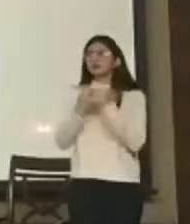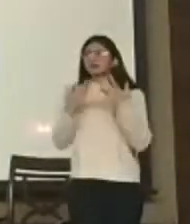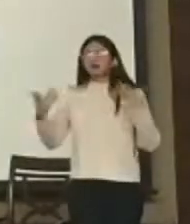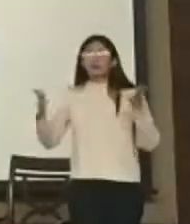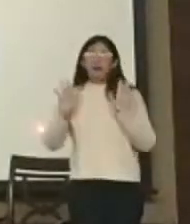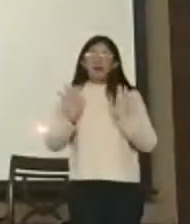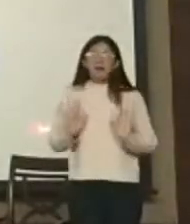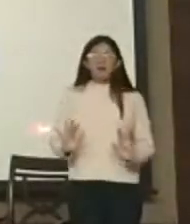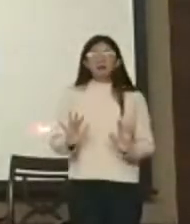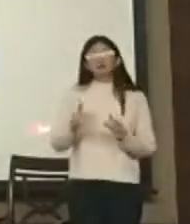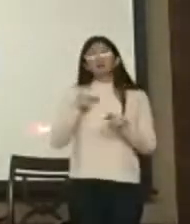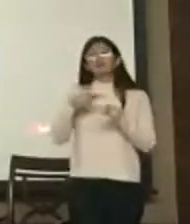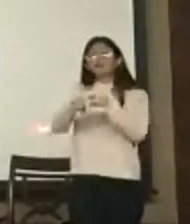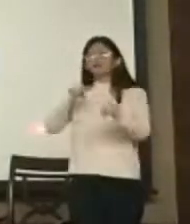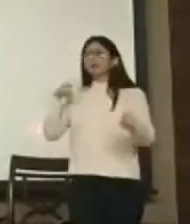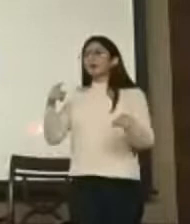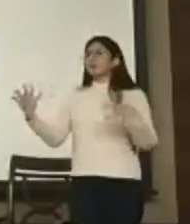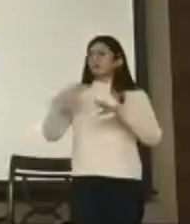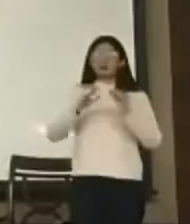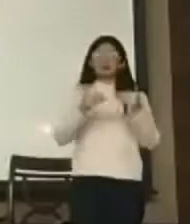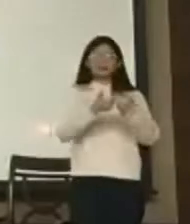disabilities from the mainstream.